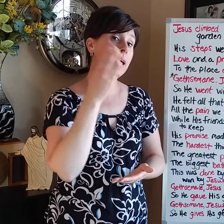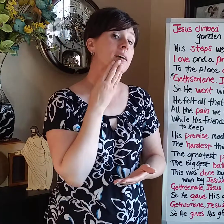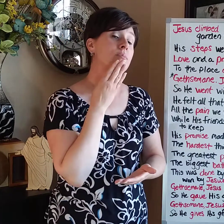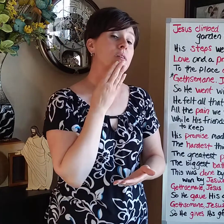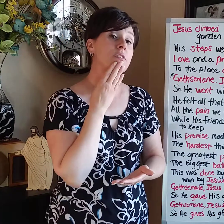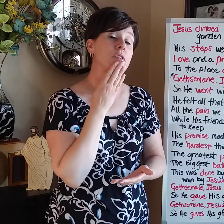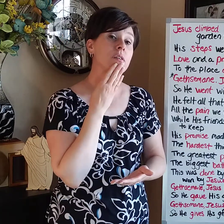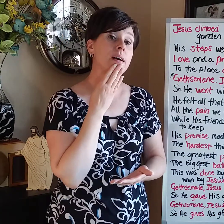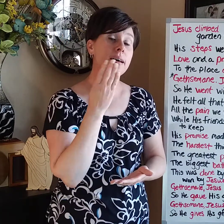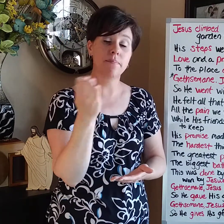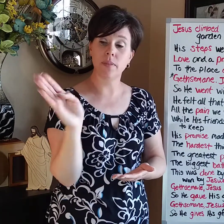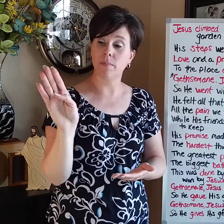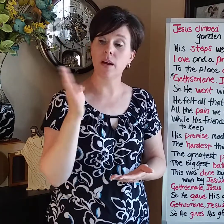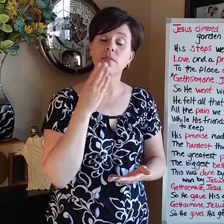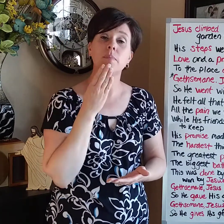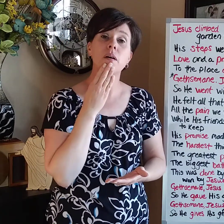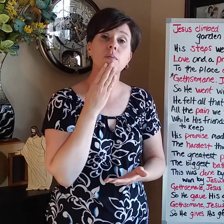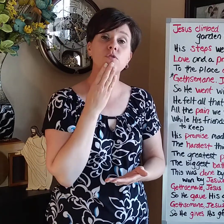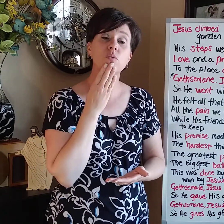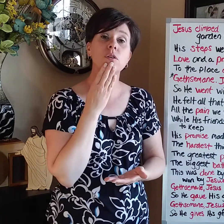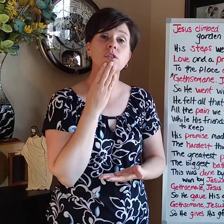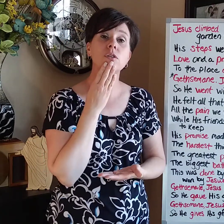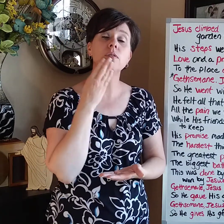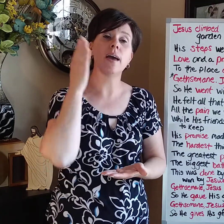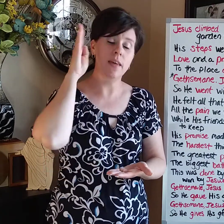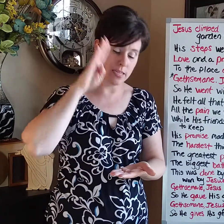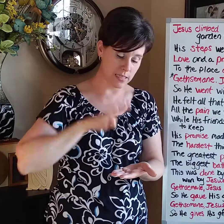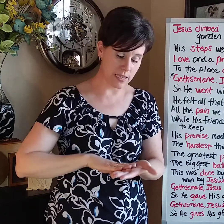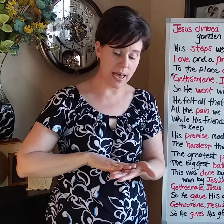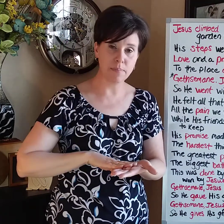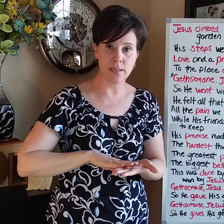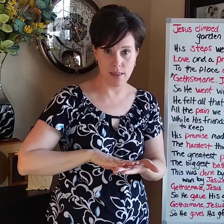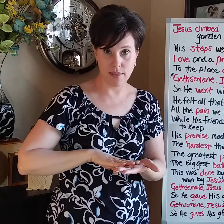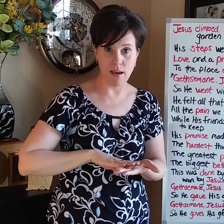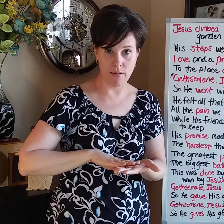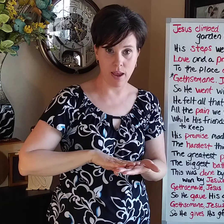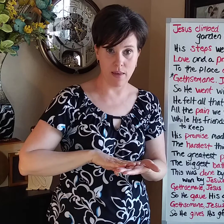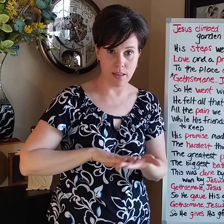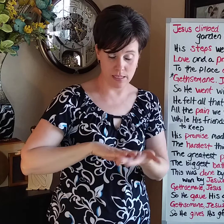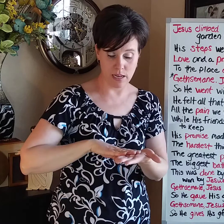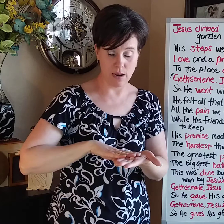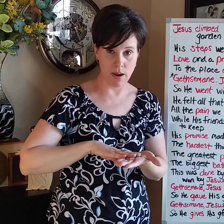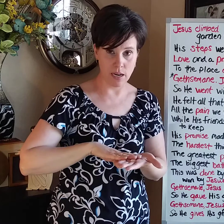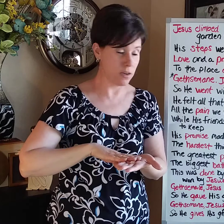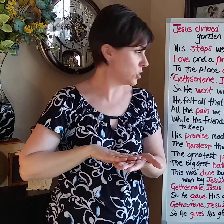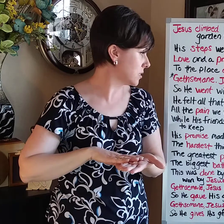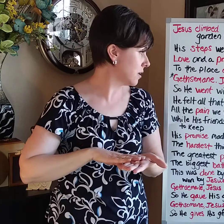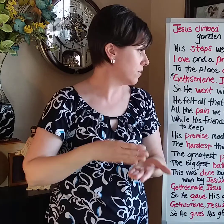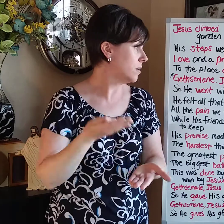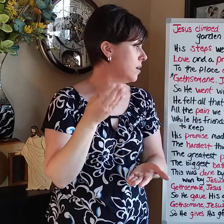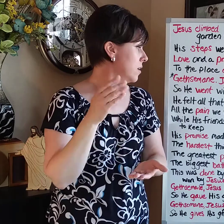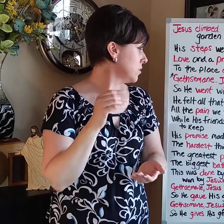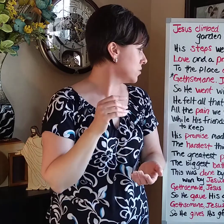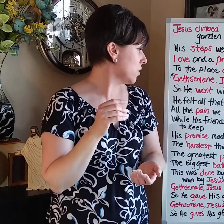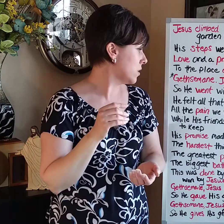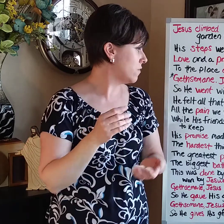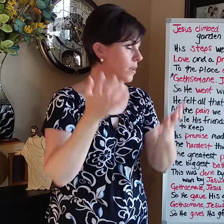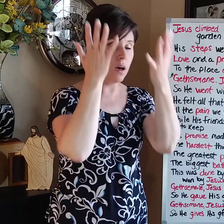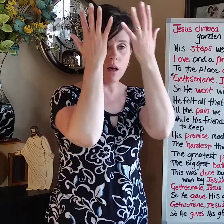hand with your the kind of the palm towards you, and then it slaps the other hand that's sitting right here at chest level. So he felt all that